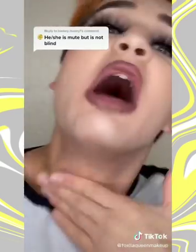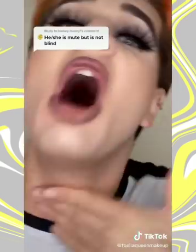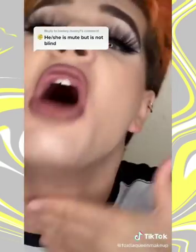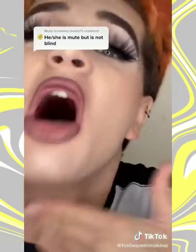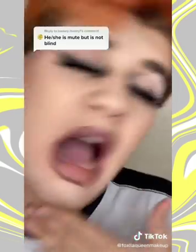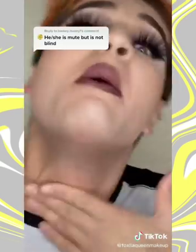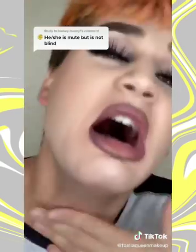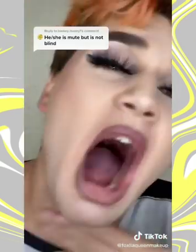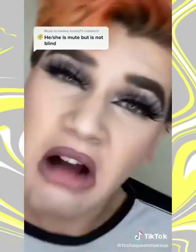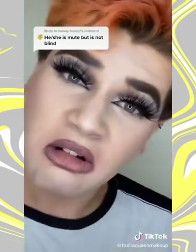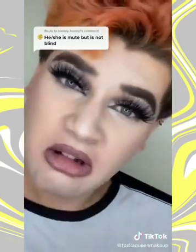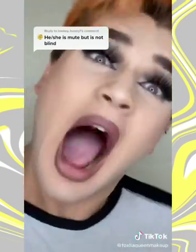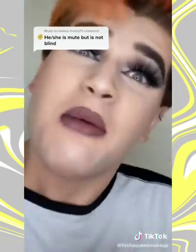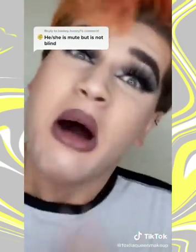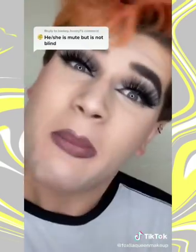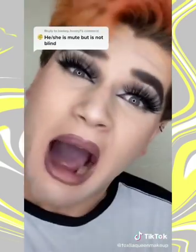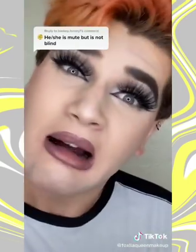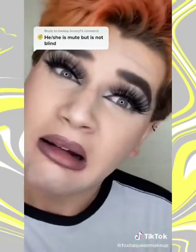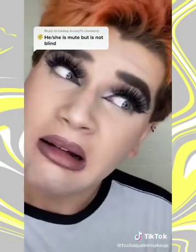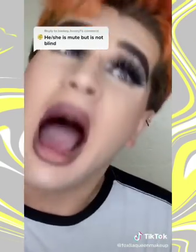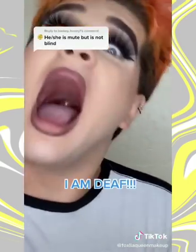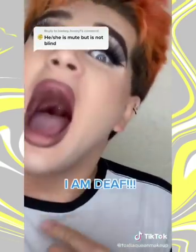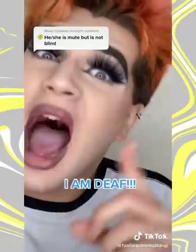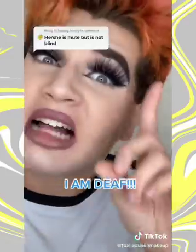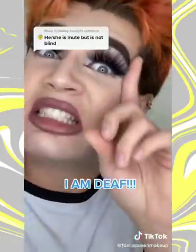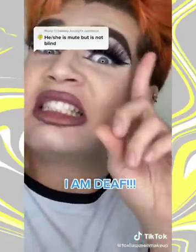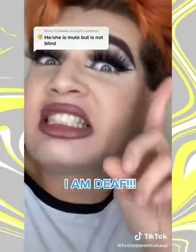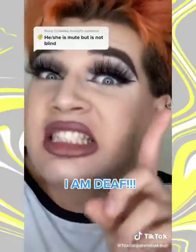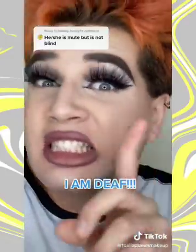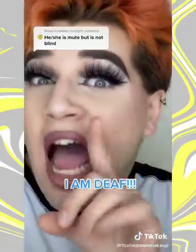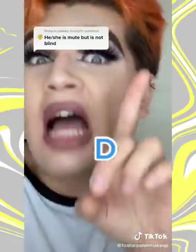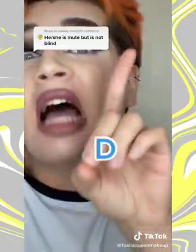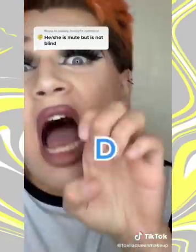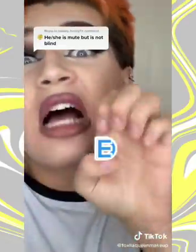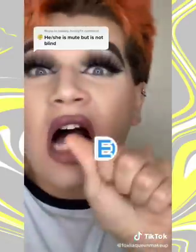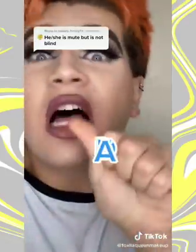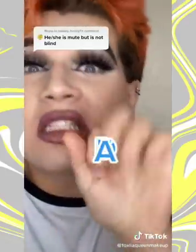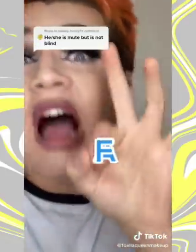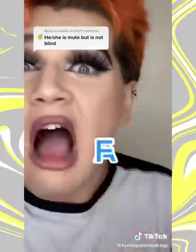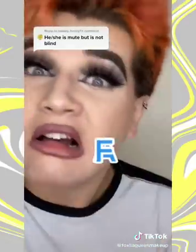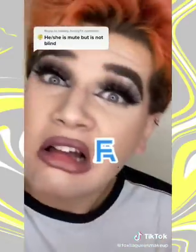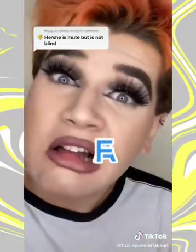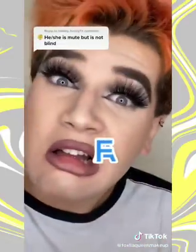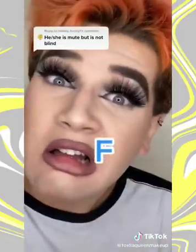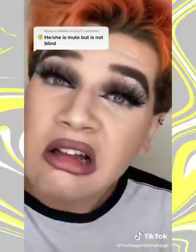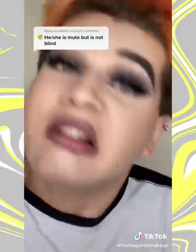Hello, hello, hello, hello, hello,